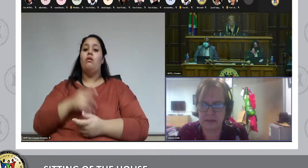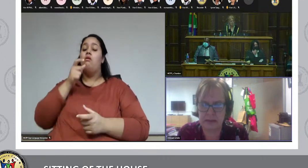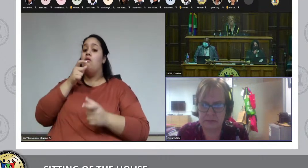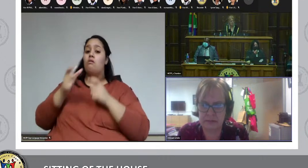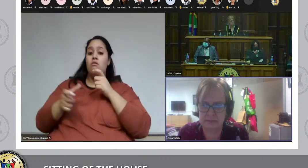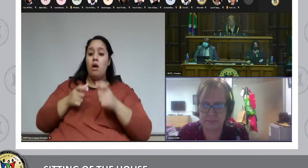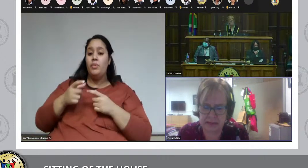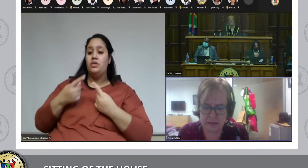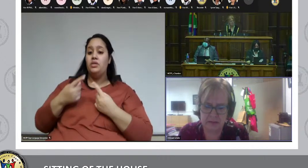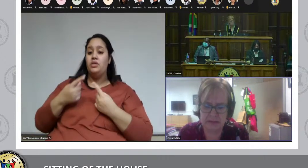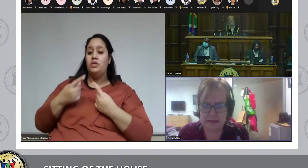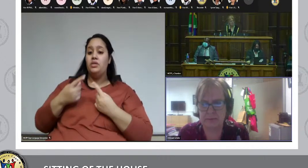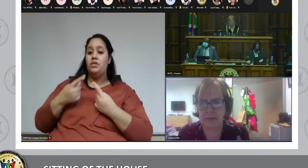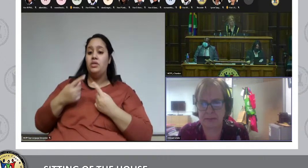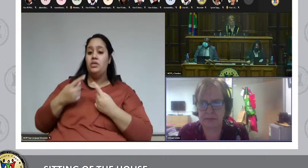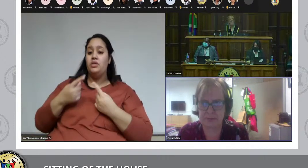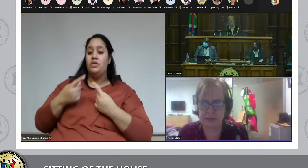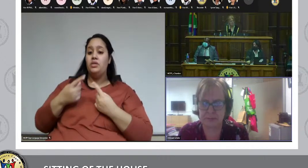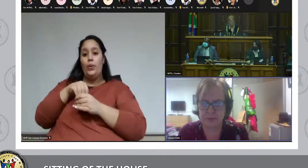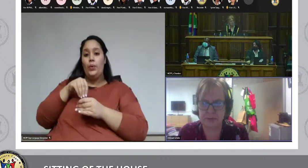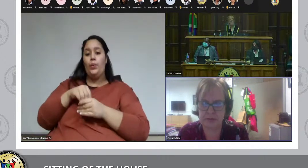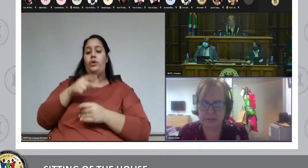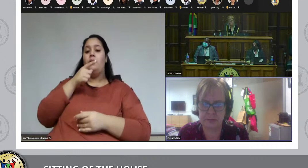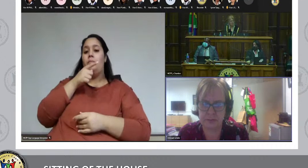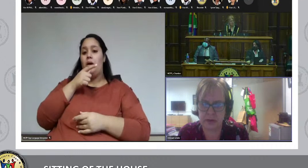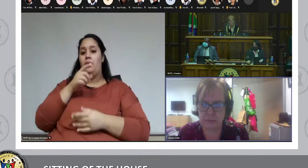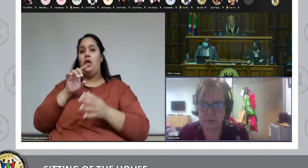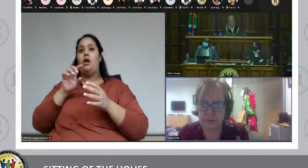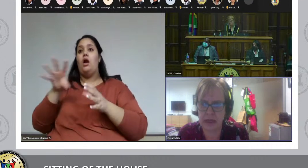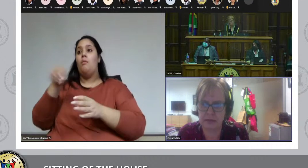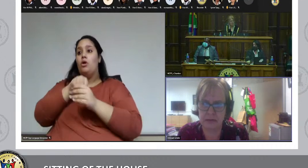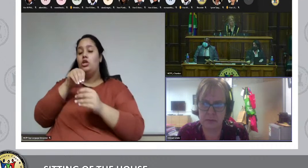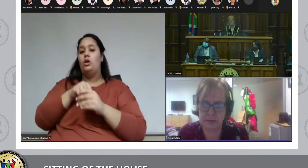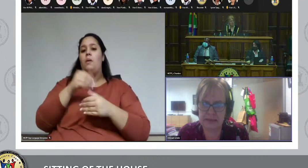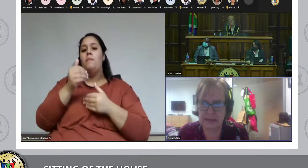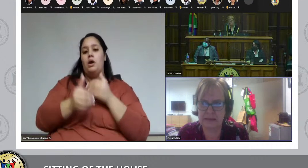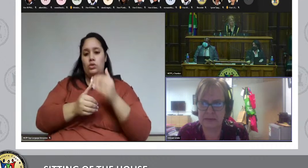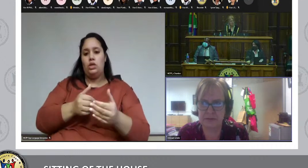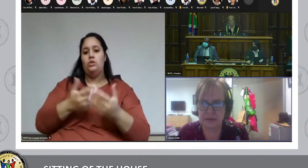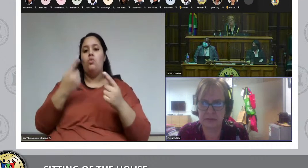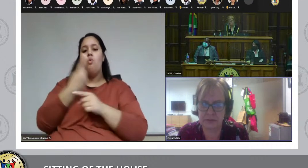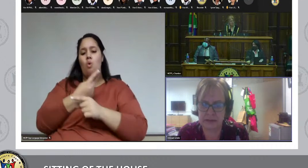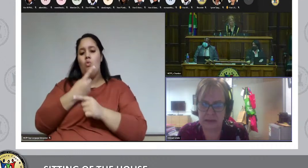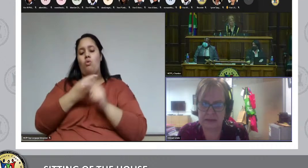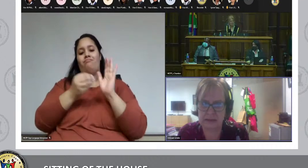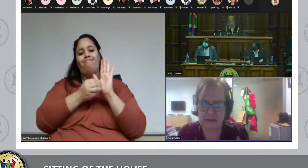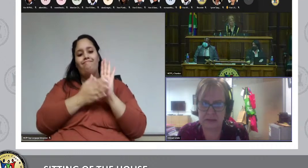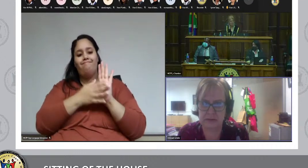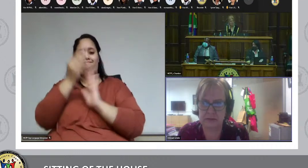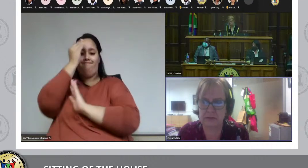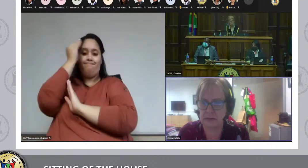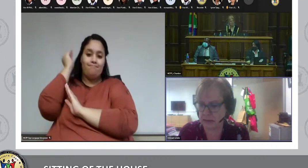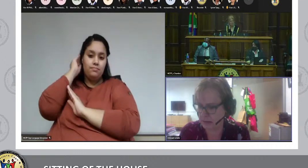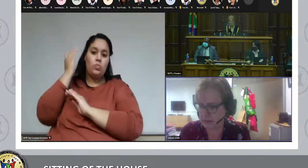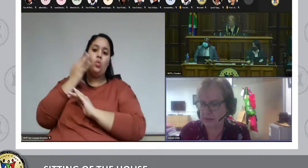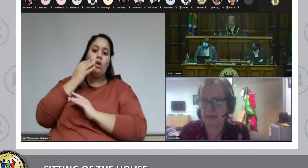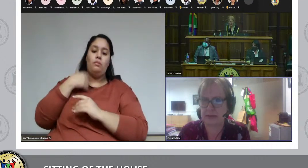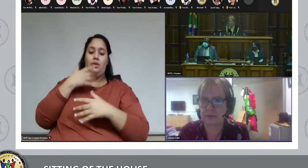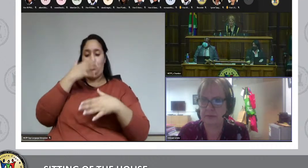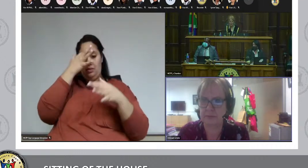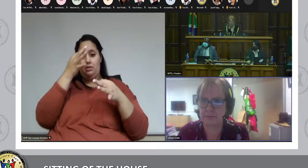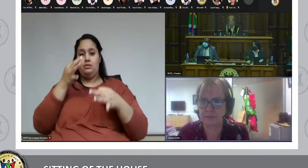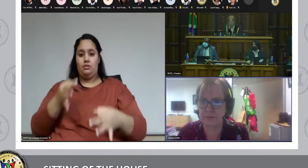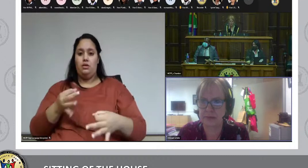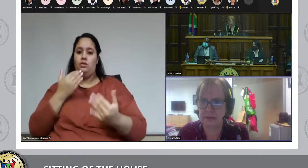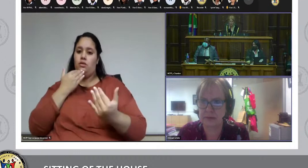were included in the public participation process were and are always taken into account when I take such a decision.